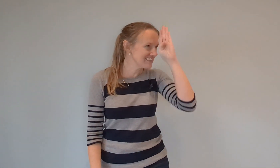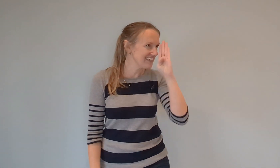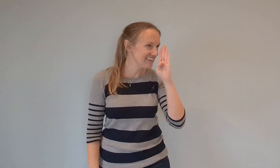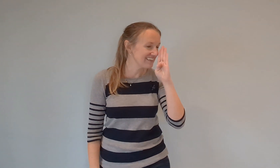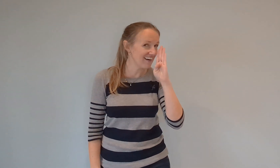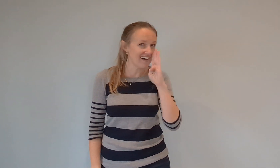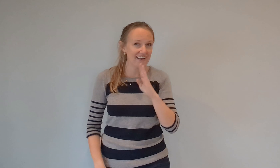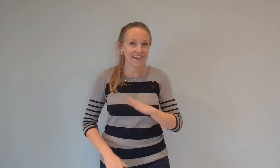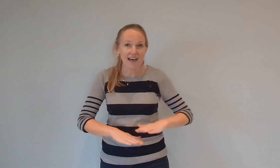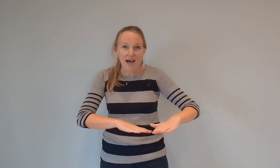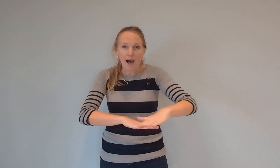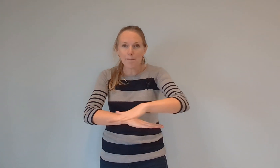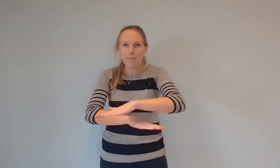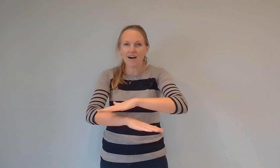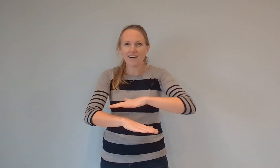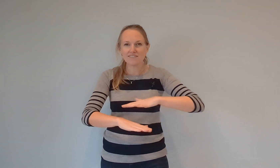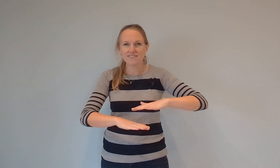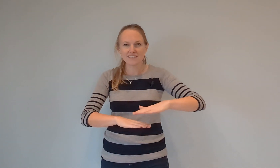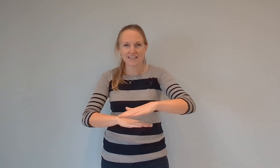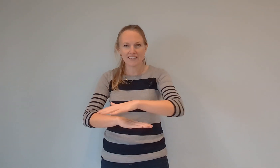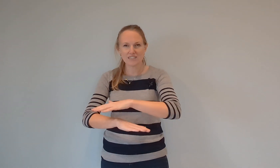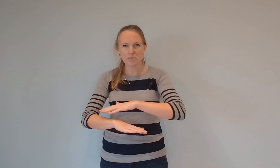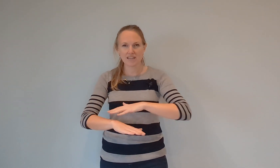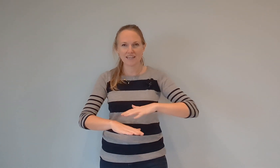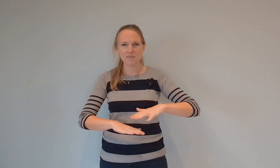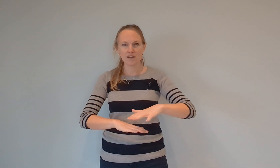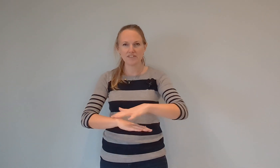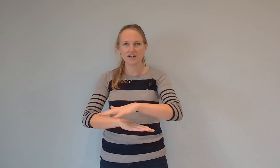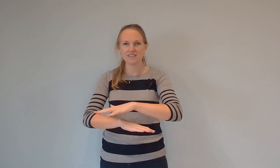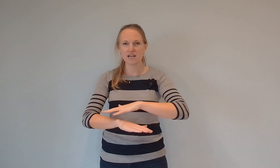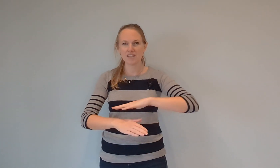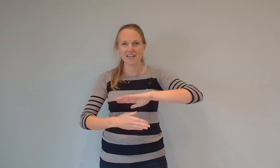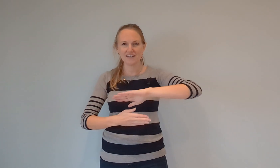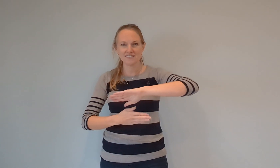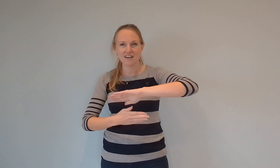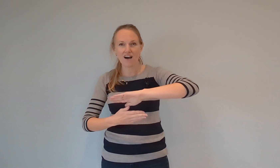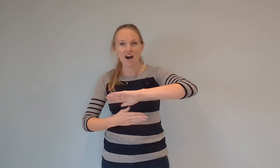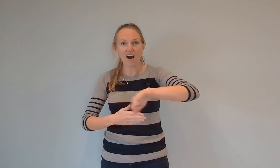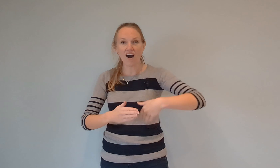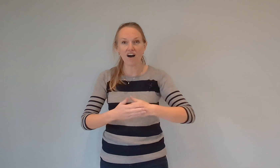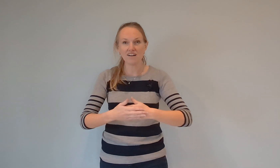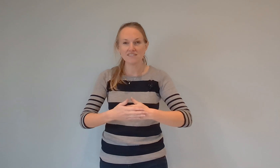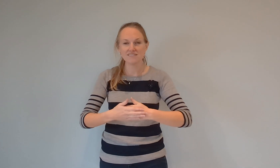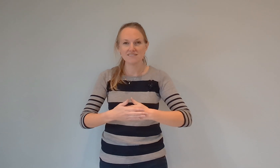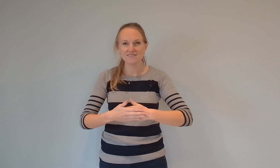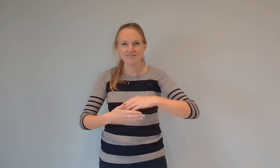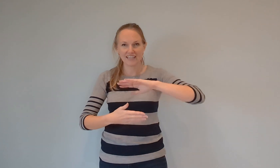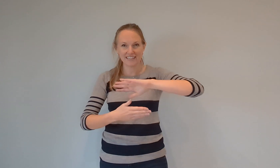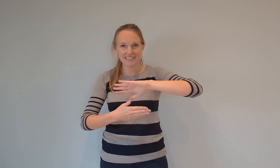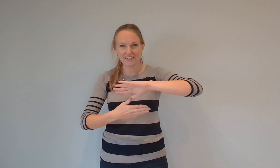see it. God above. Okay, dominant hand above your non-dominant hand. All. Okay, taking your